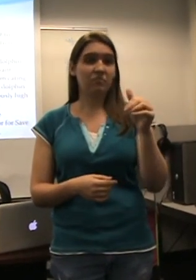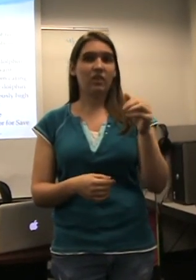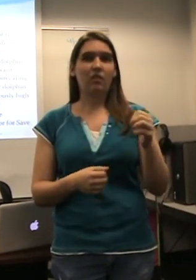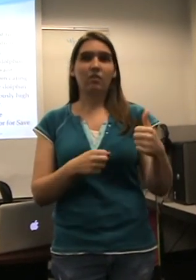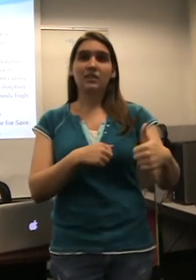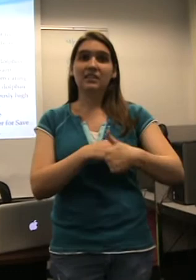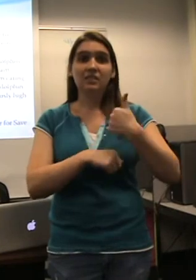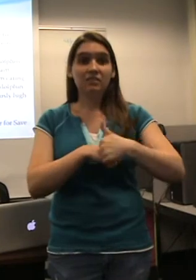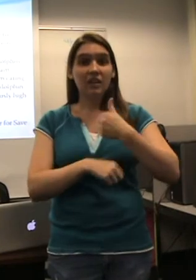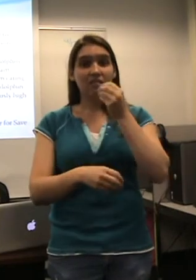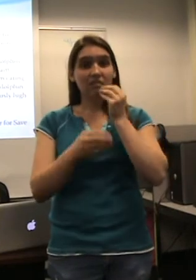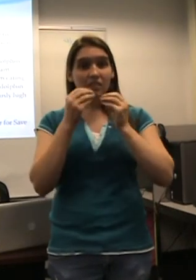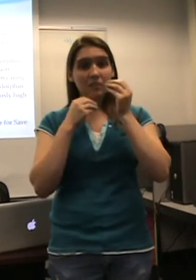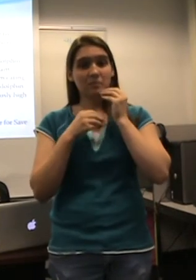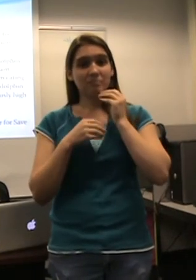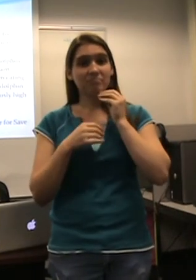price just to eat it because it is a delicacy.